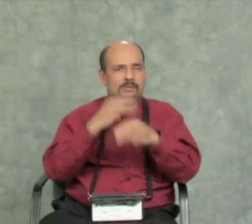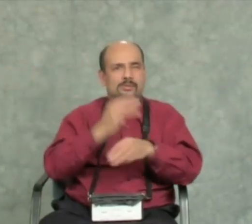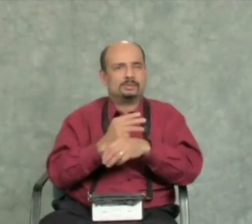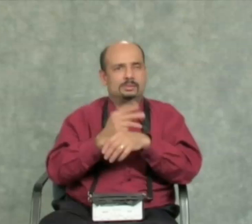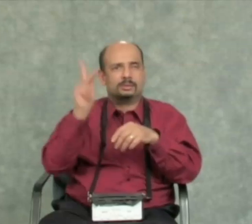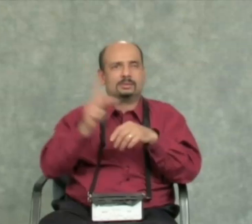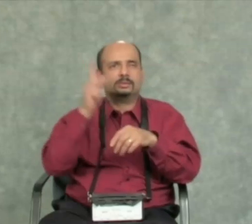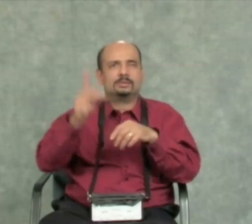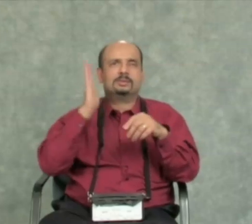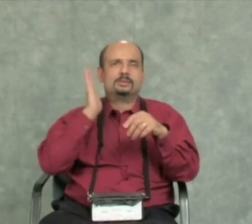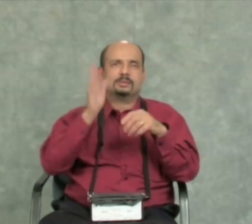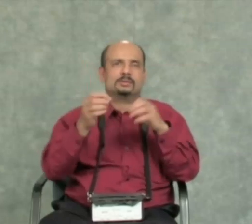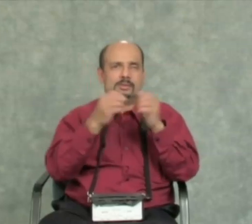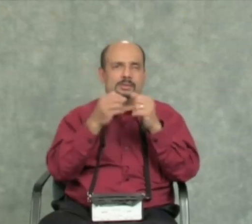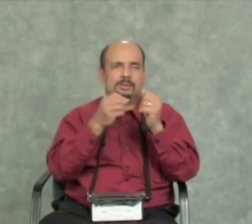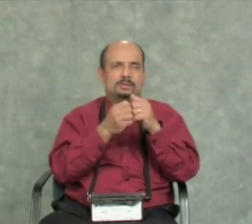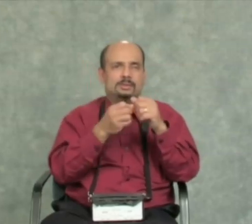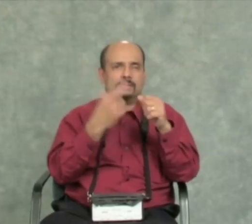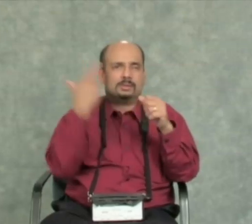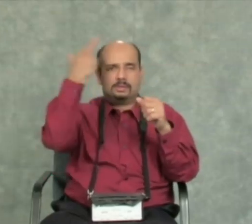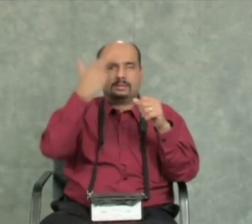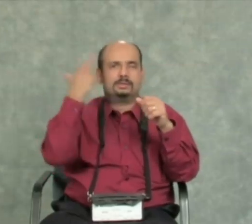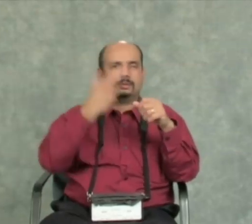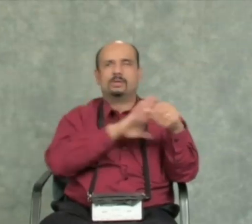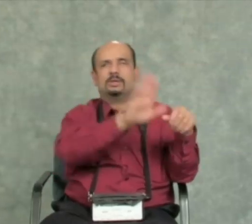If technology continues to grow,